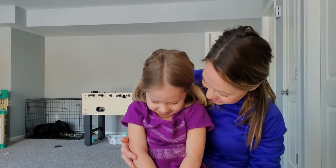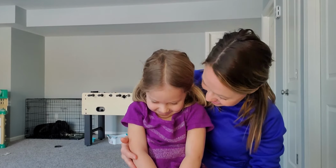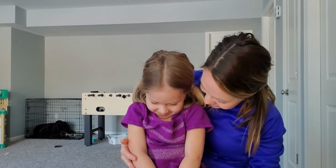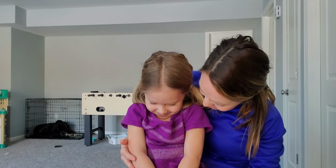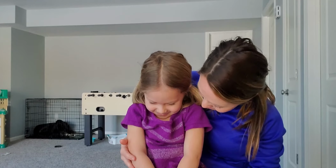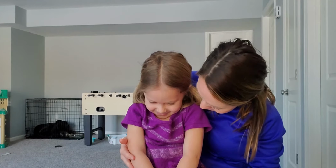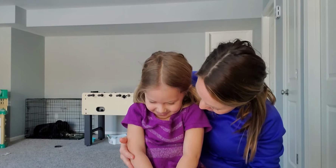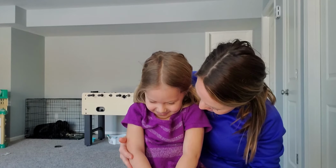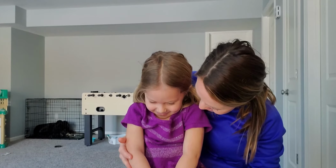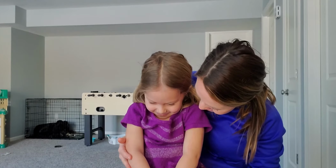Say the word please.